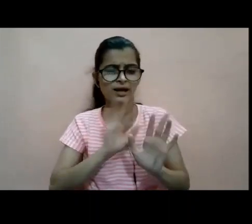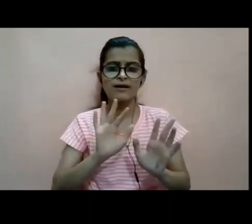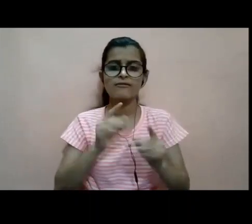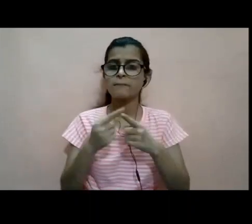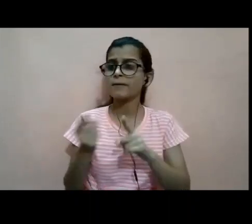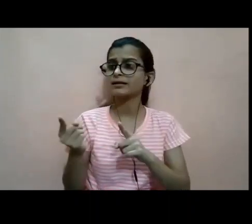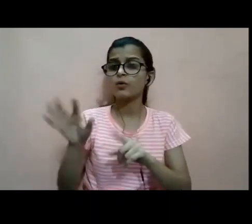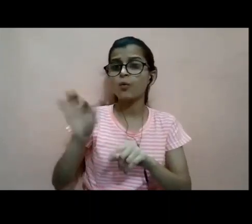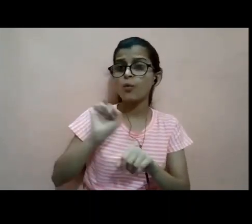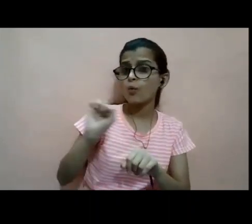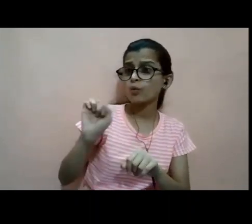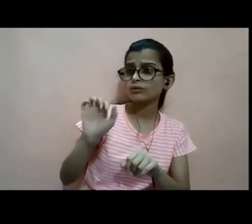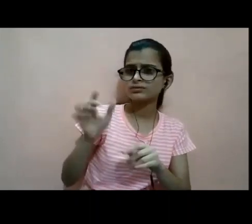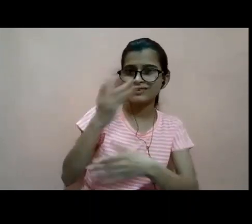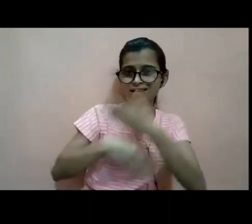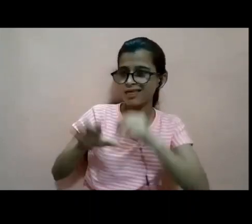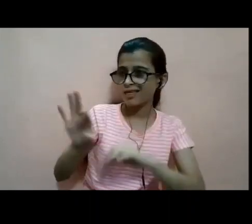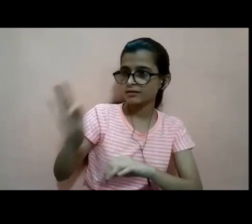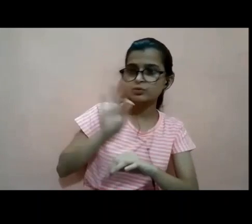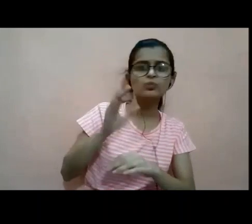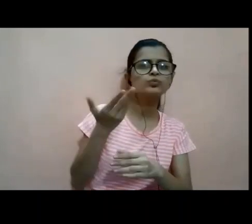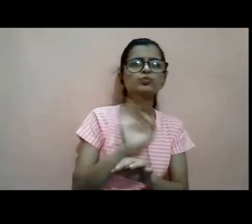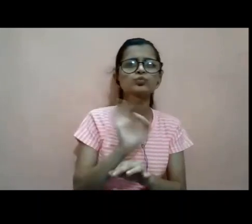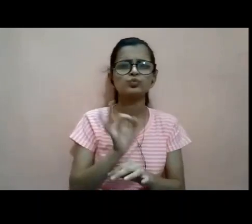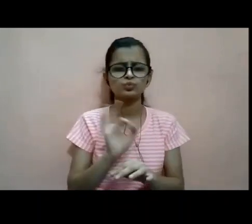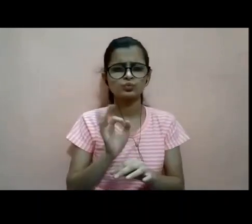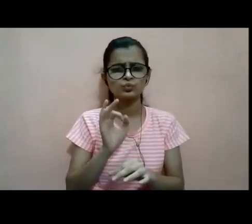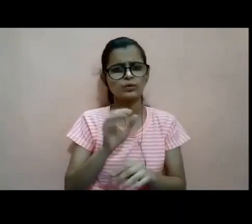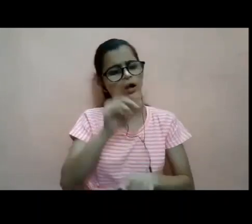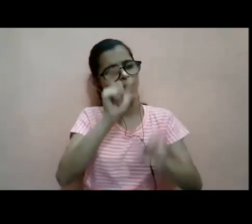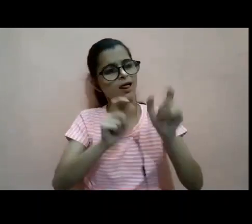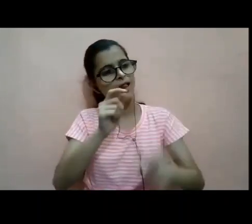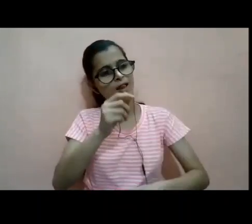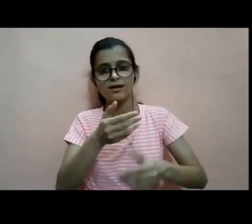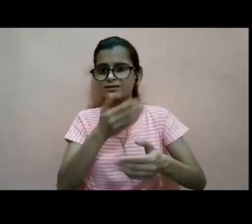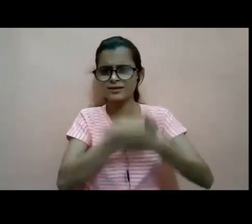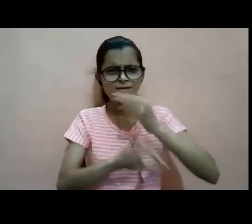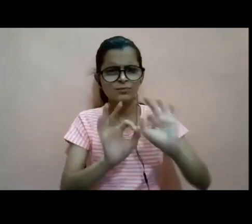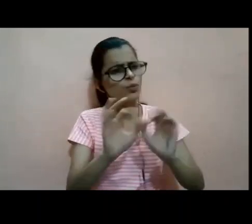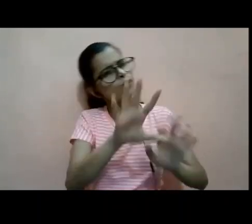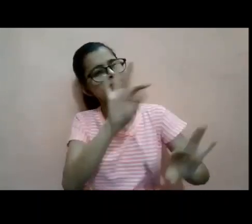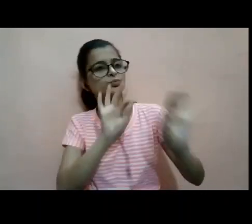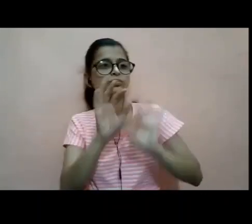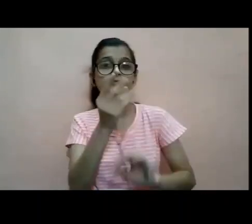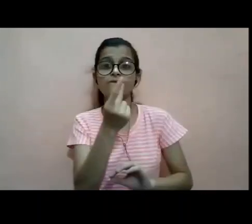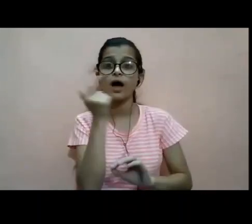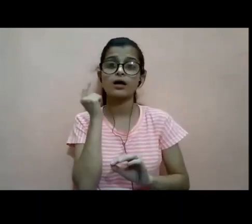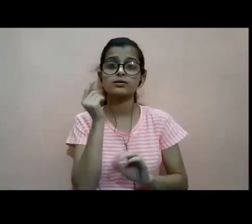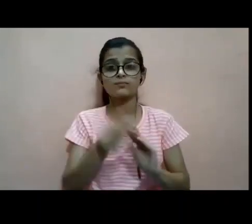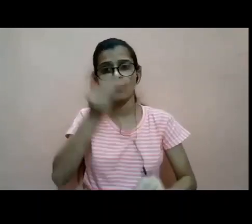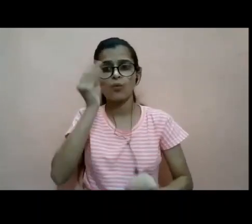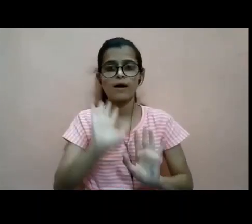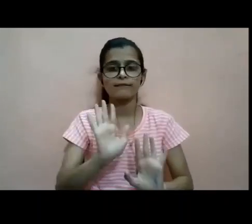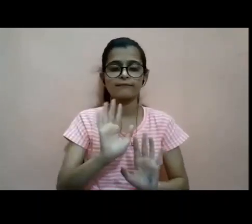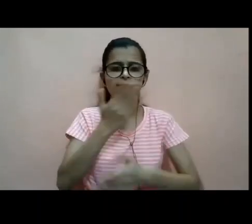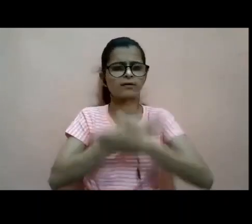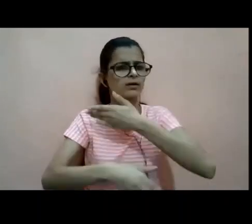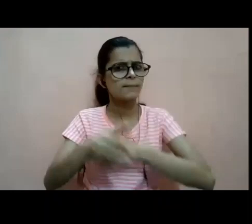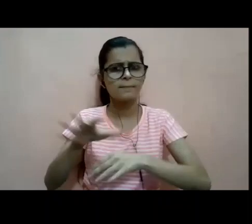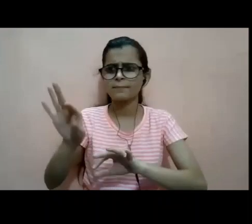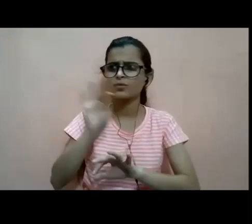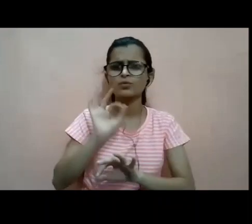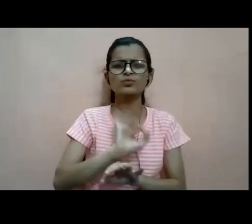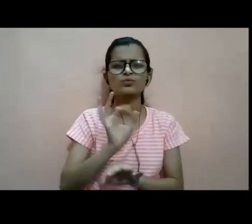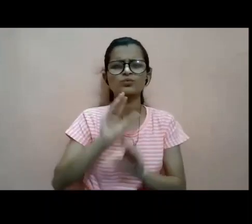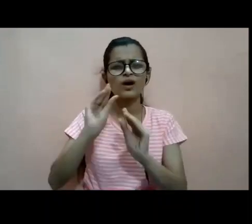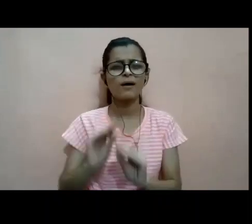person whatsoever. And so this is kind of a